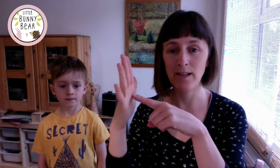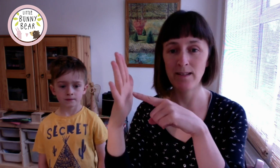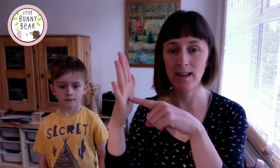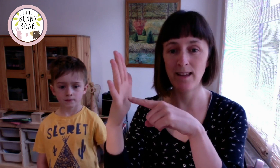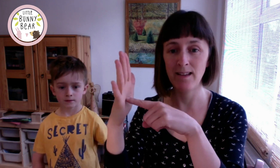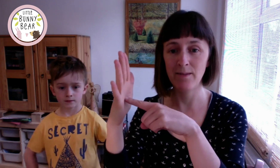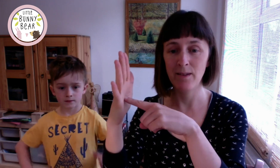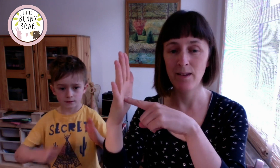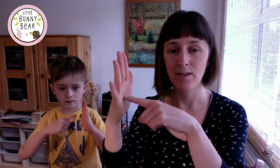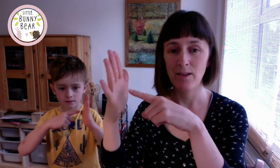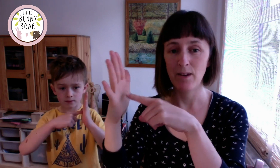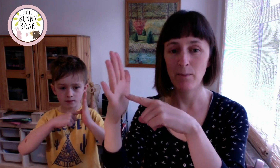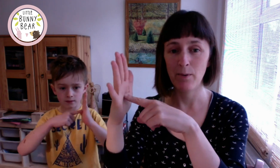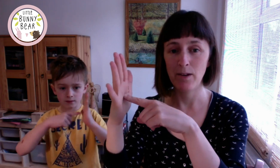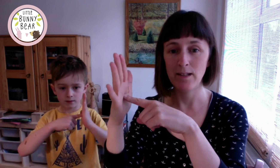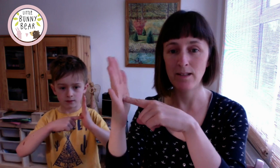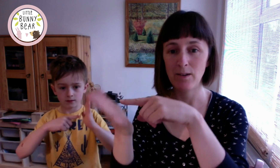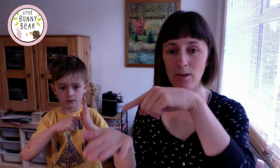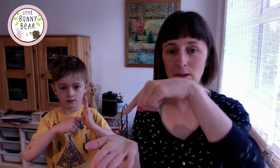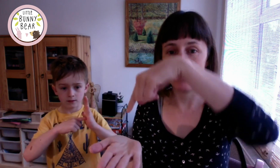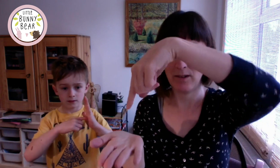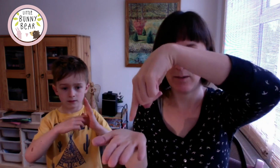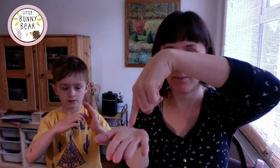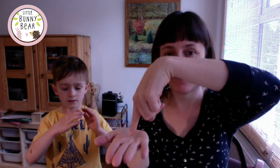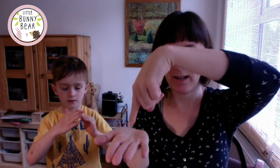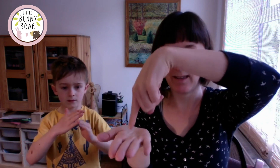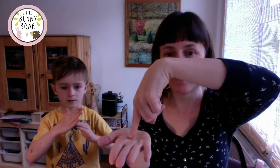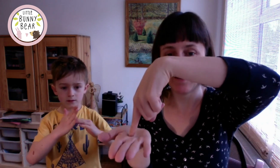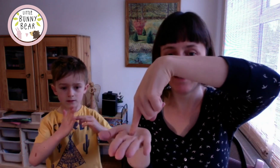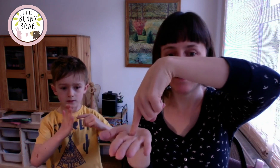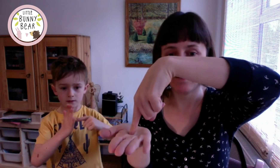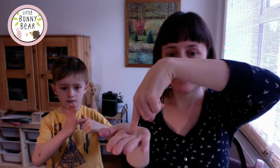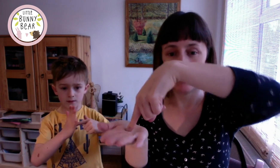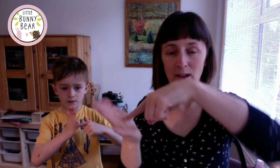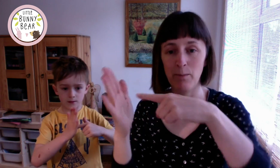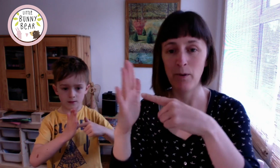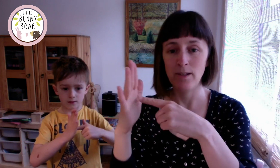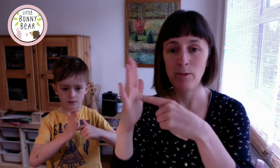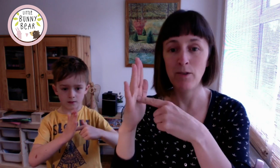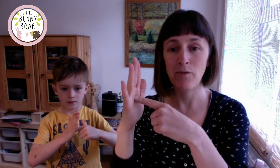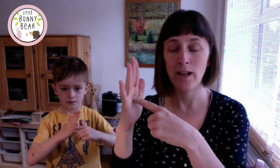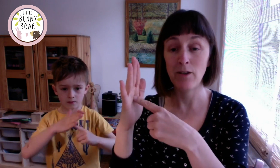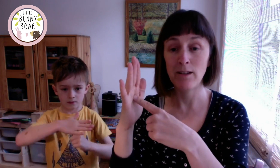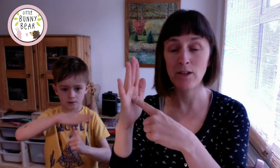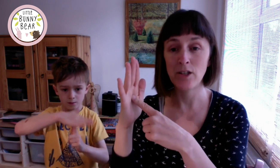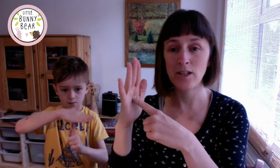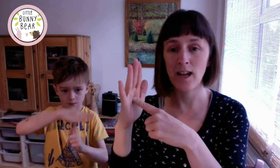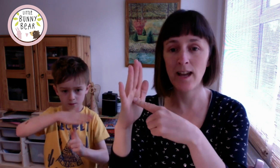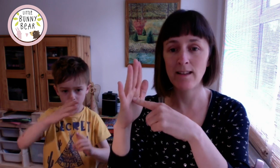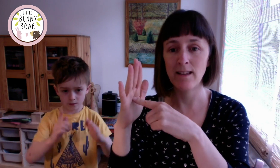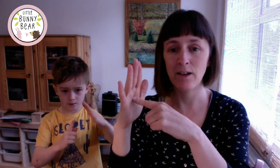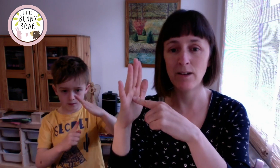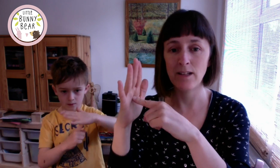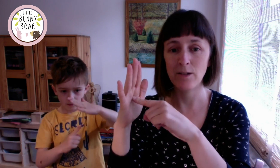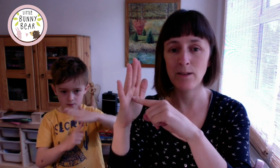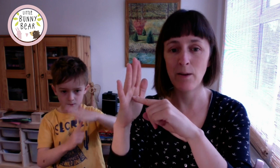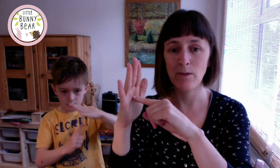point like this. So you can point, or you can point like that. Pointing with your finger is good. I guess the only issue with that one is